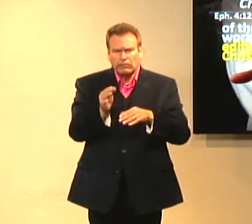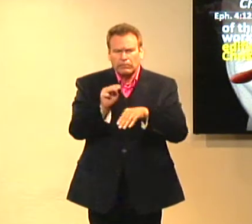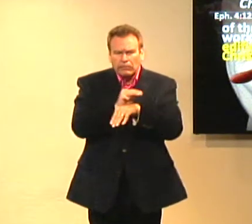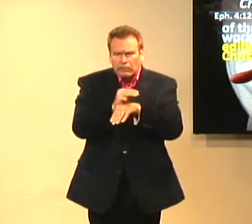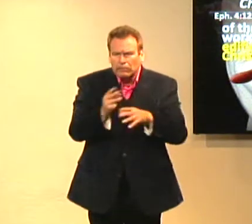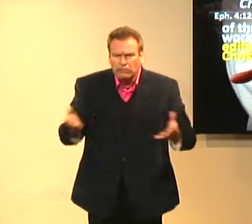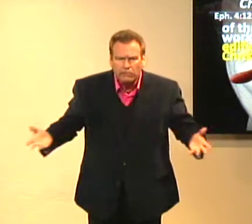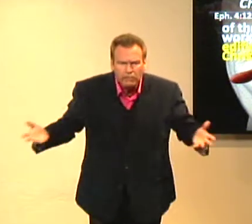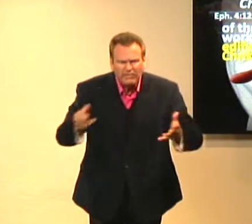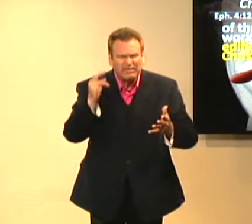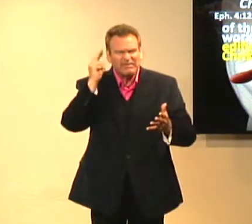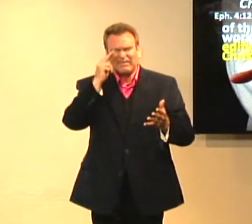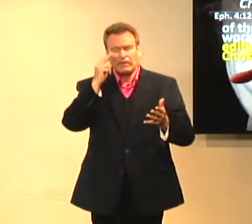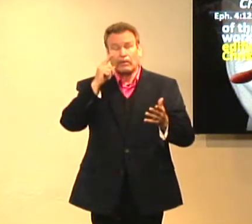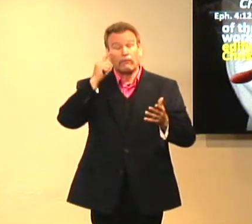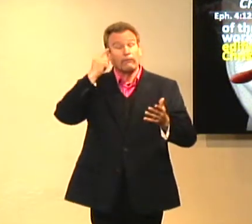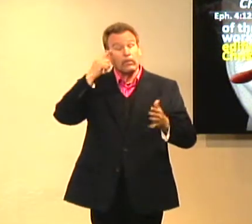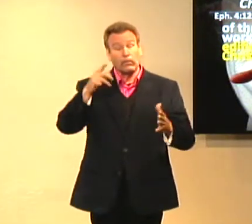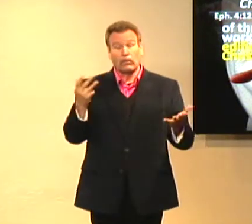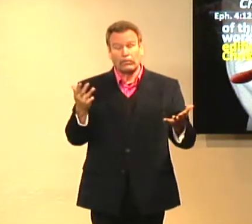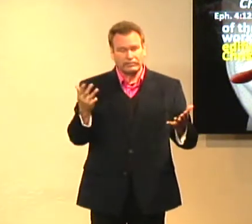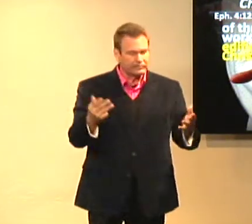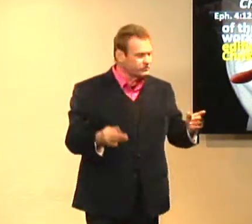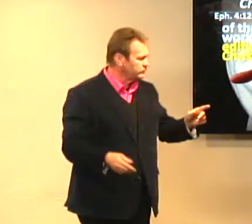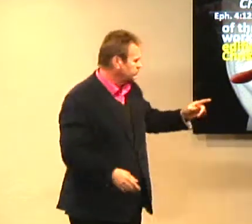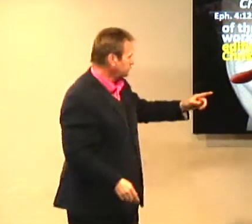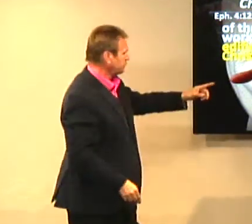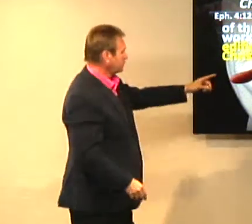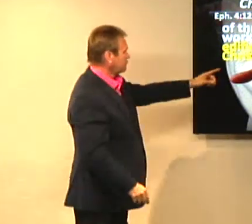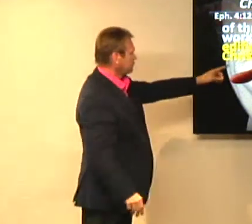profession, what ministry, what reason do these people get?